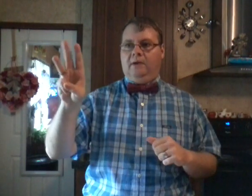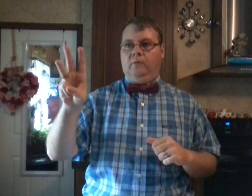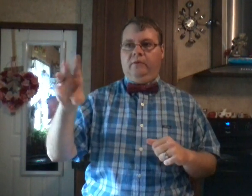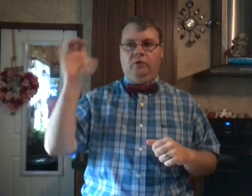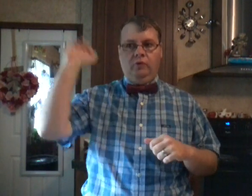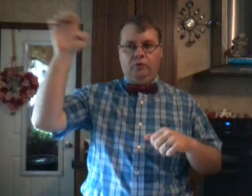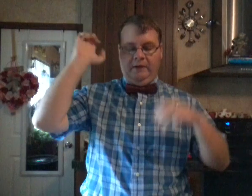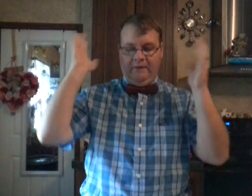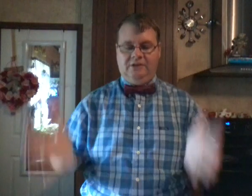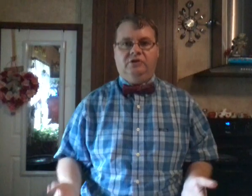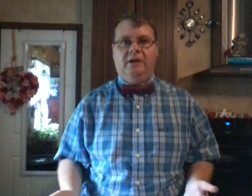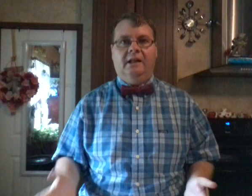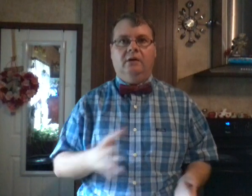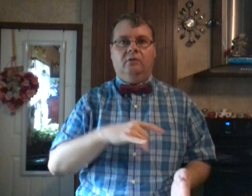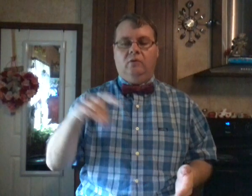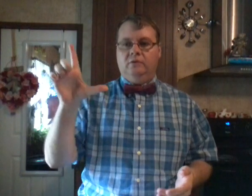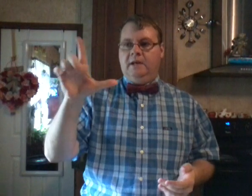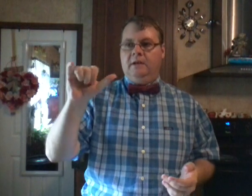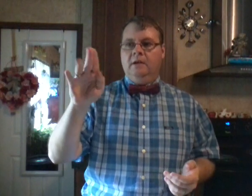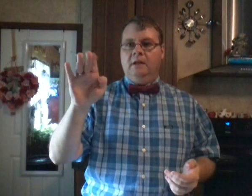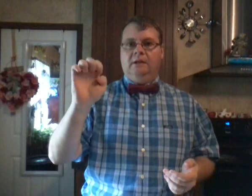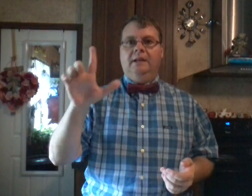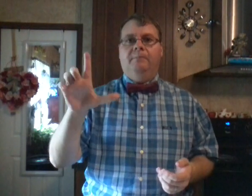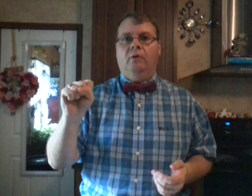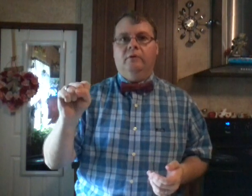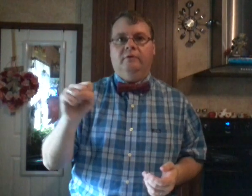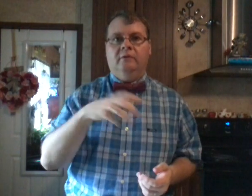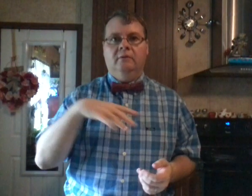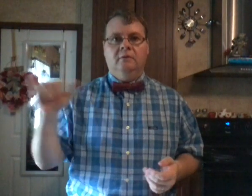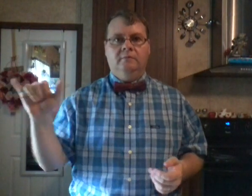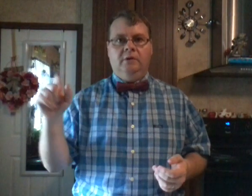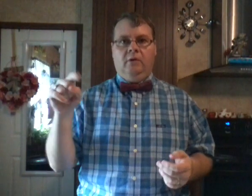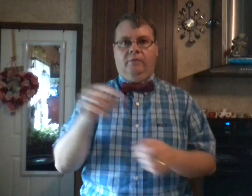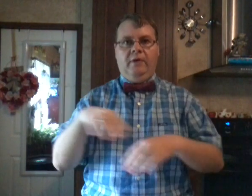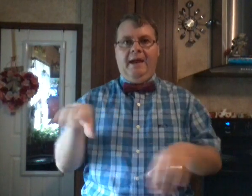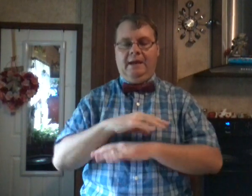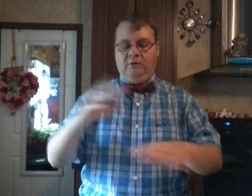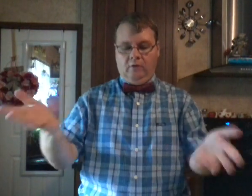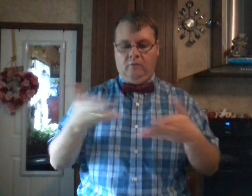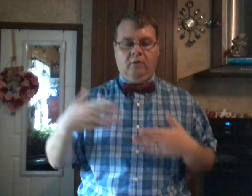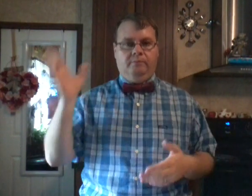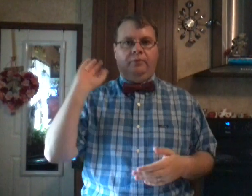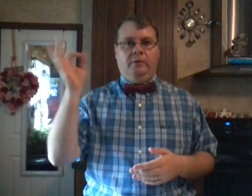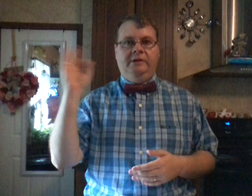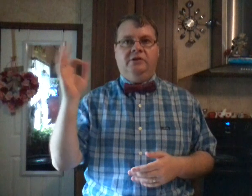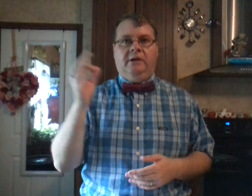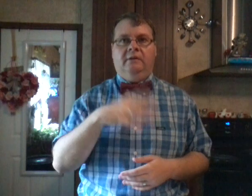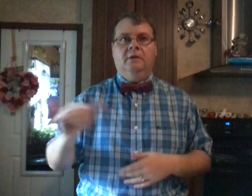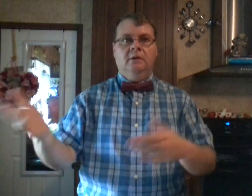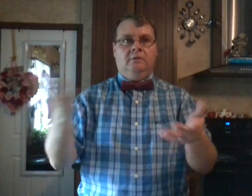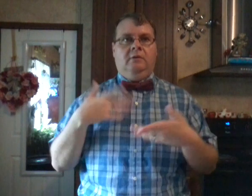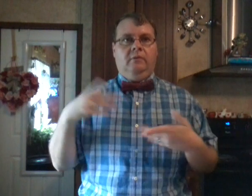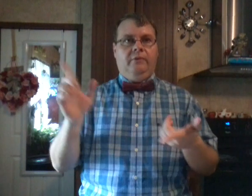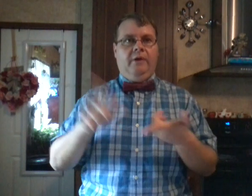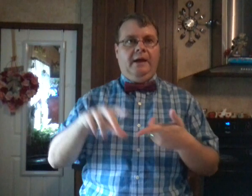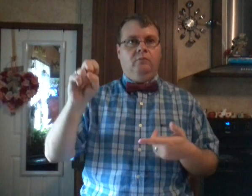like with new evangelicals and liberals. You know, they don't want preaching. You know, they